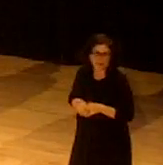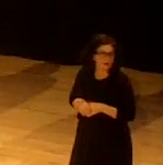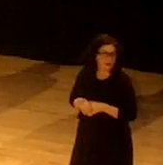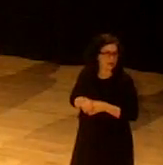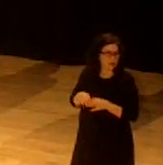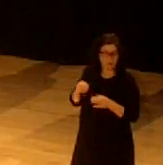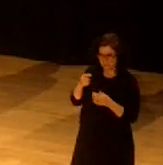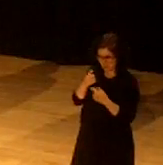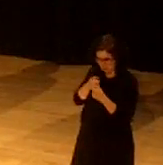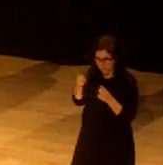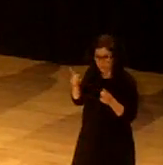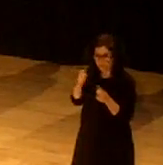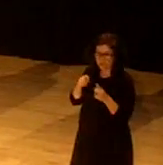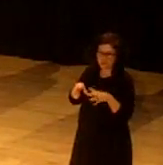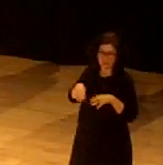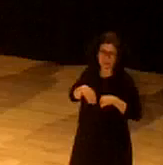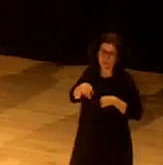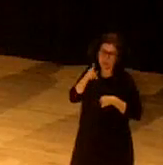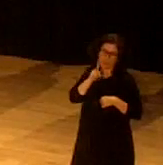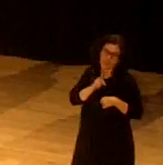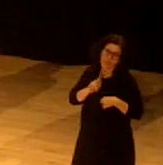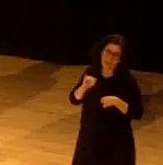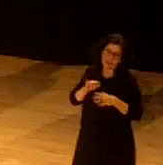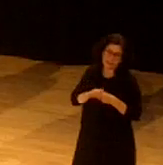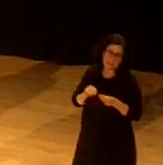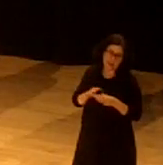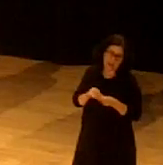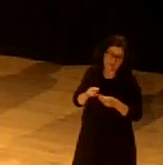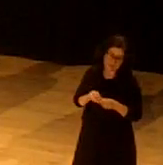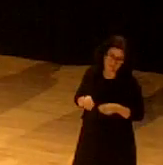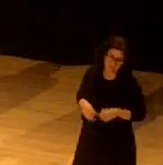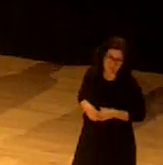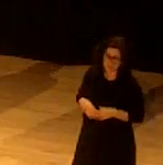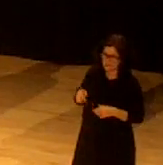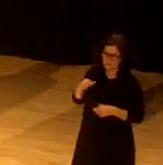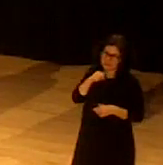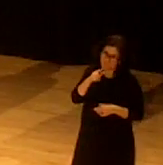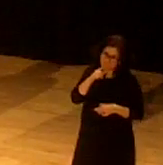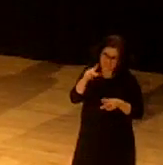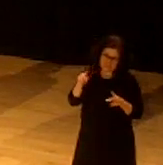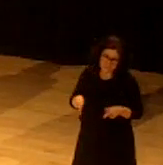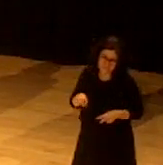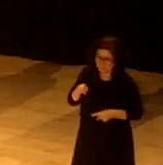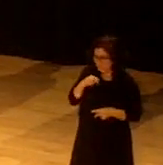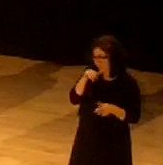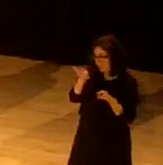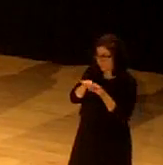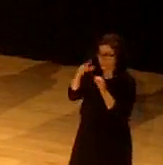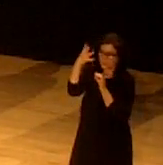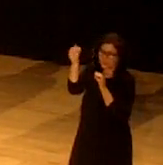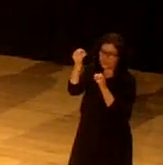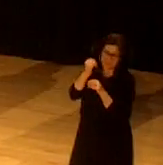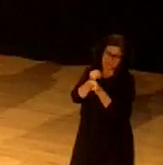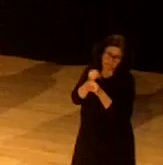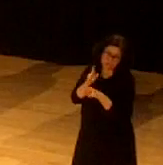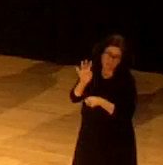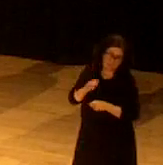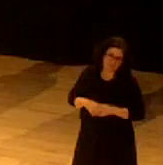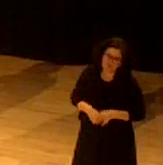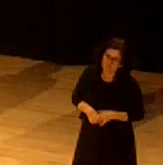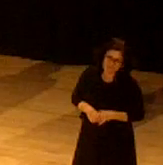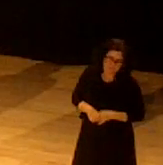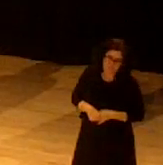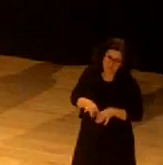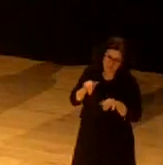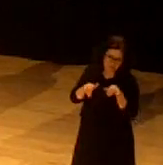to keep this narrative that, you know, that they're not really people, that they're not really worthy of going outside of that institution, you know, and this